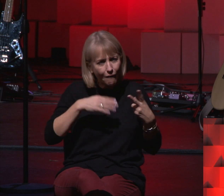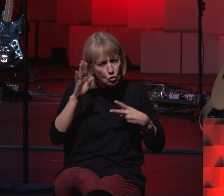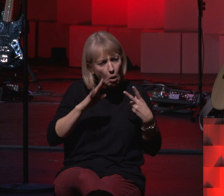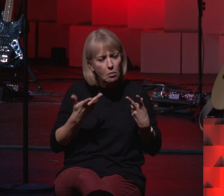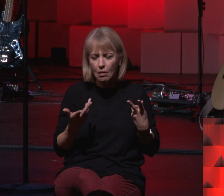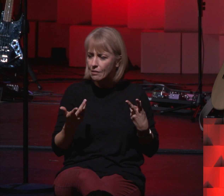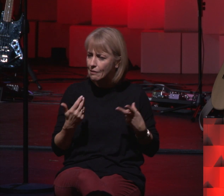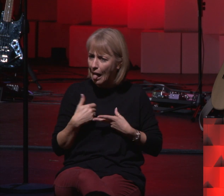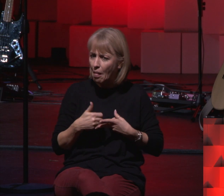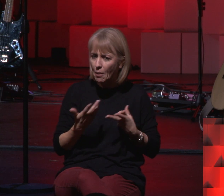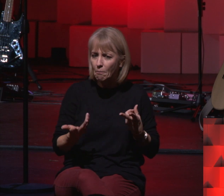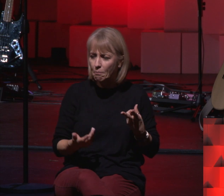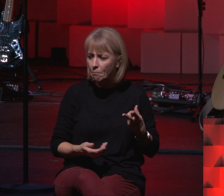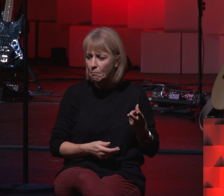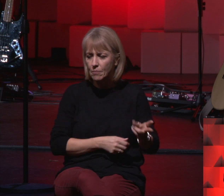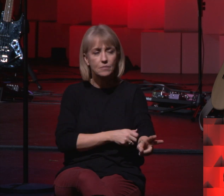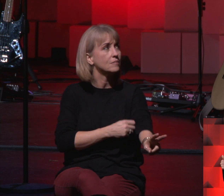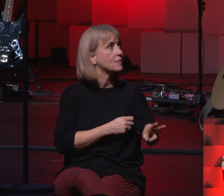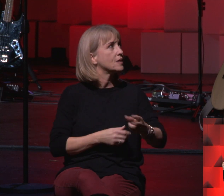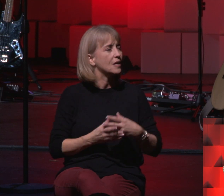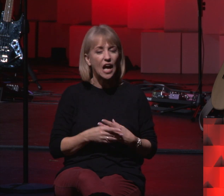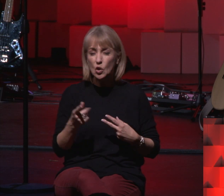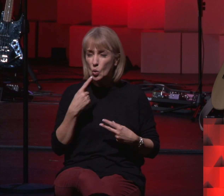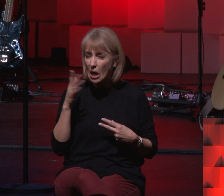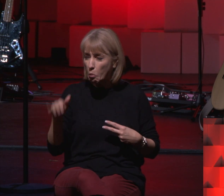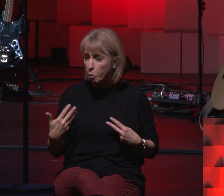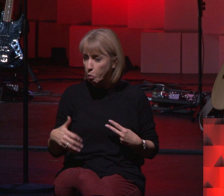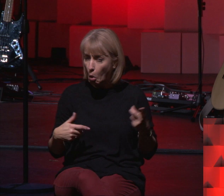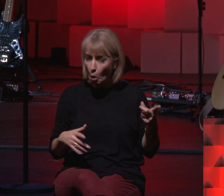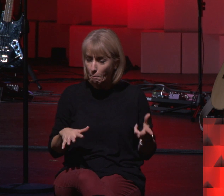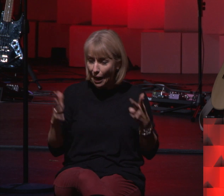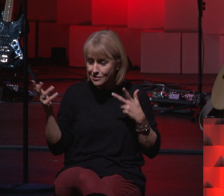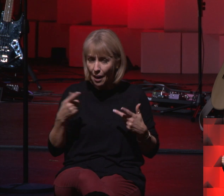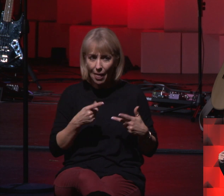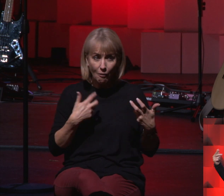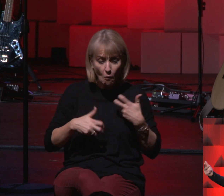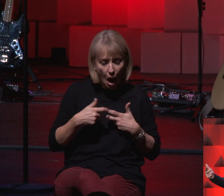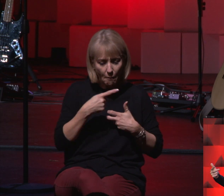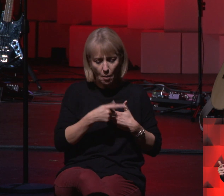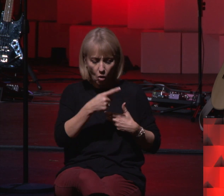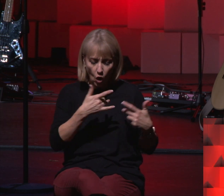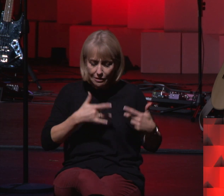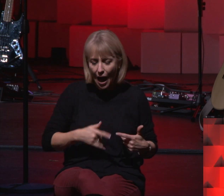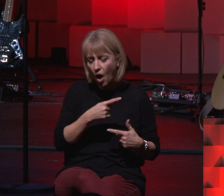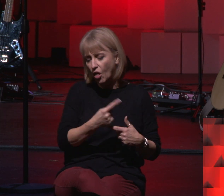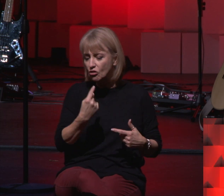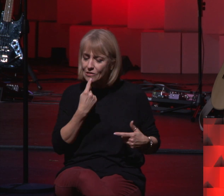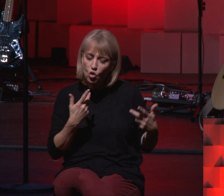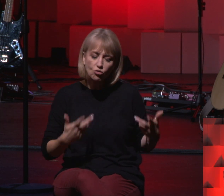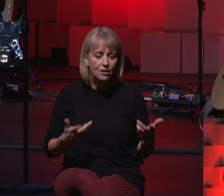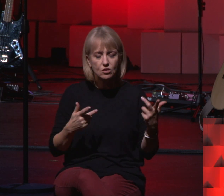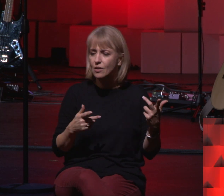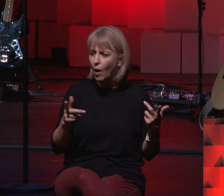difficult times. And you recognize, wow, they are all messed up. They got so many issues. They're so down. They're so discouraged.